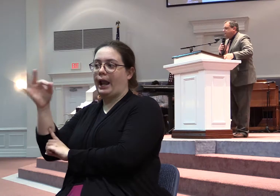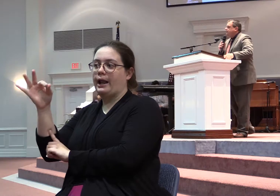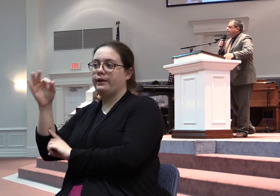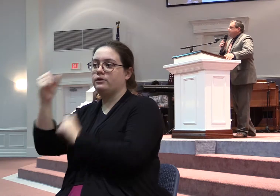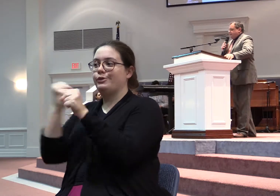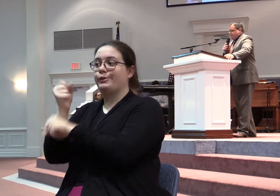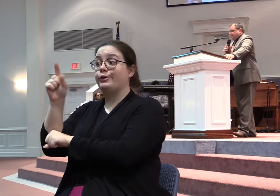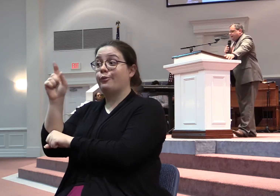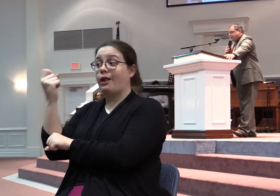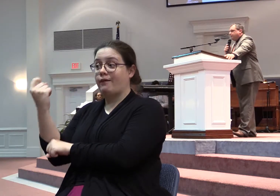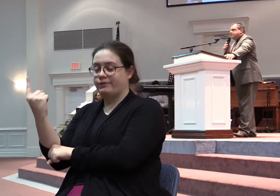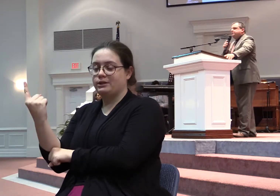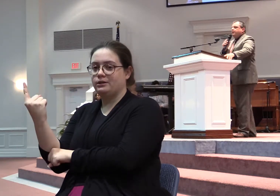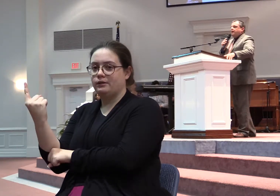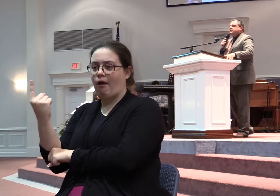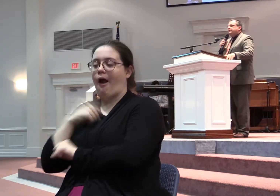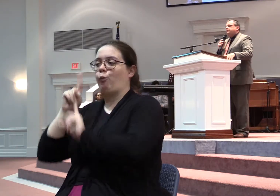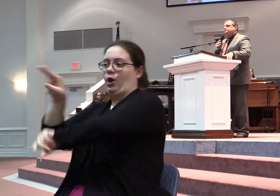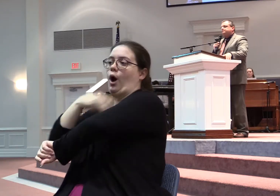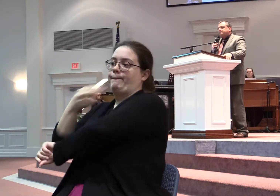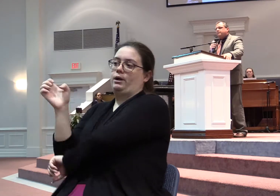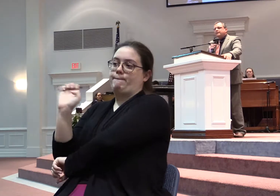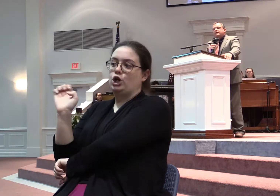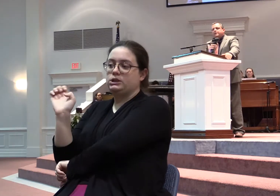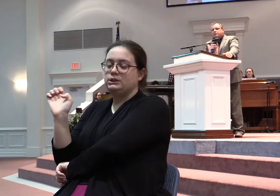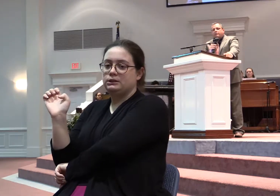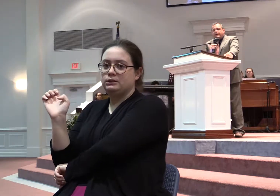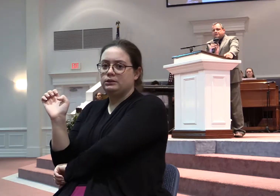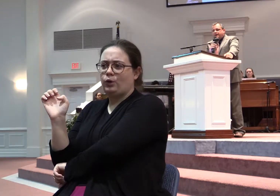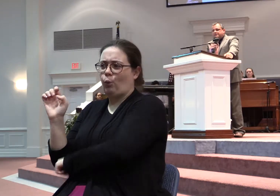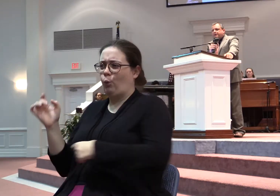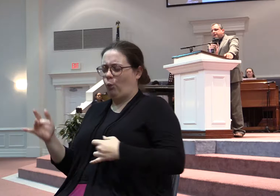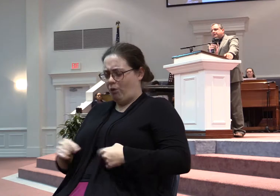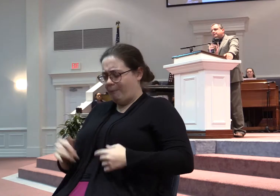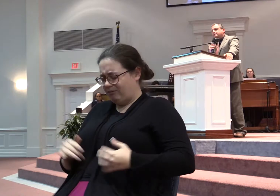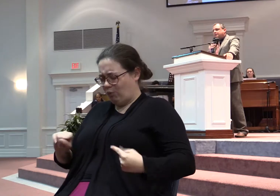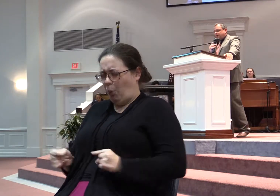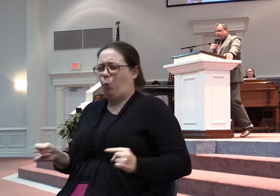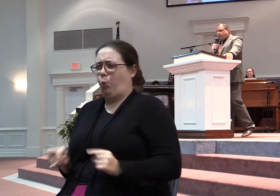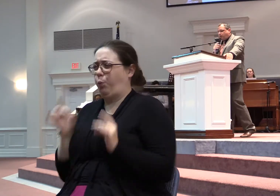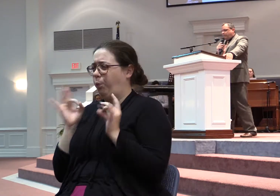2011. I got rushed to the hospital. Terrible pains in my stomach.